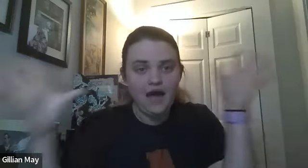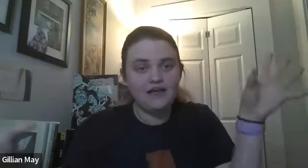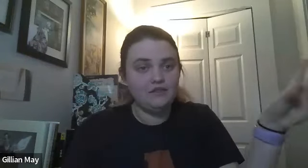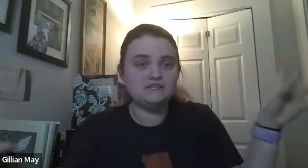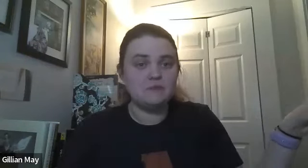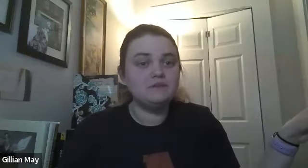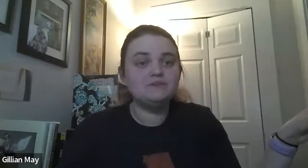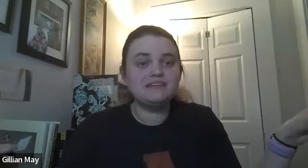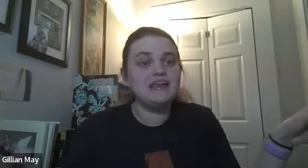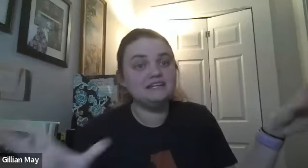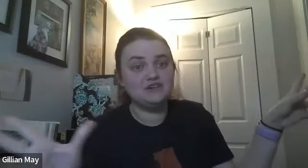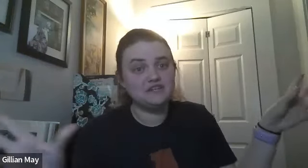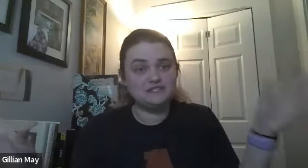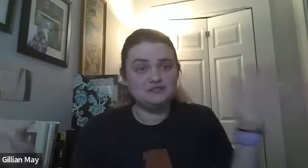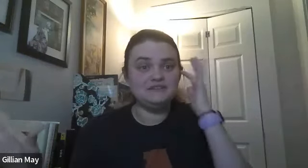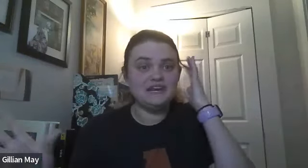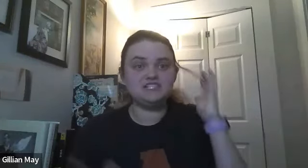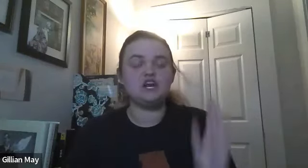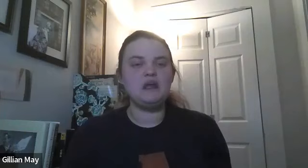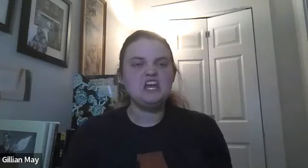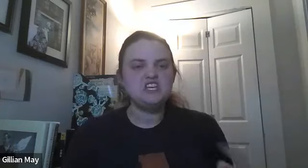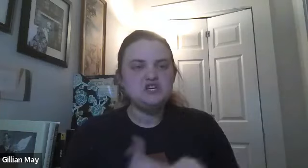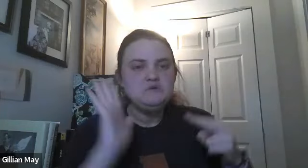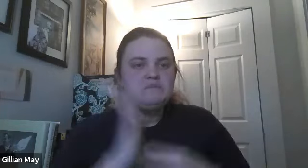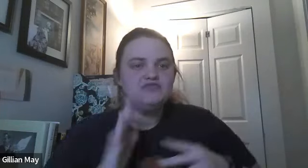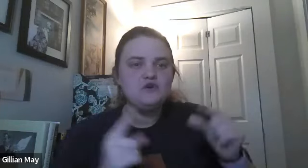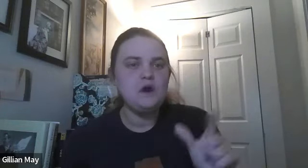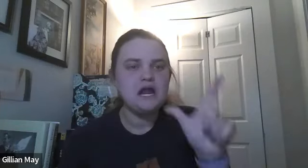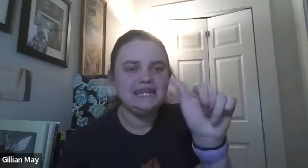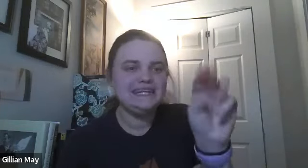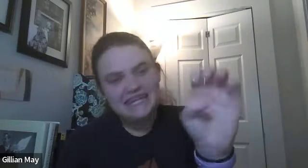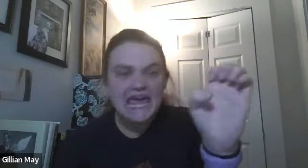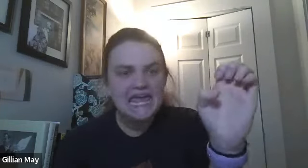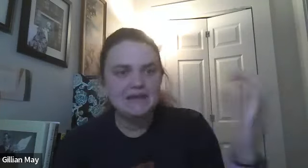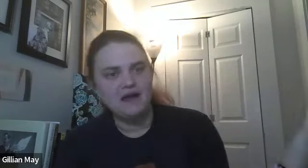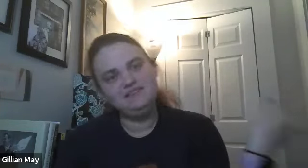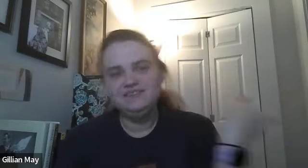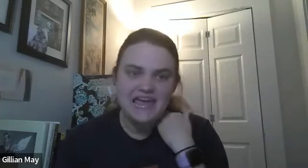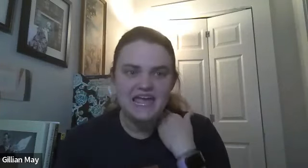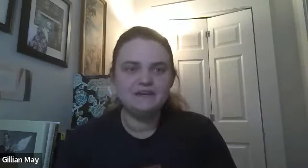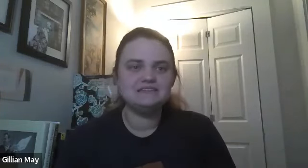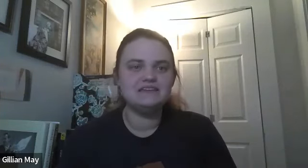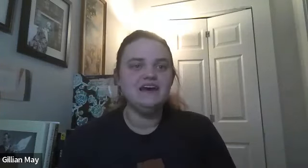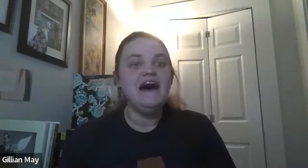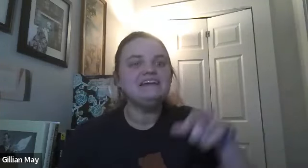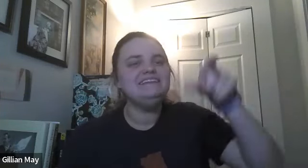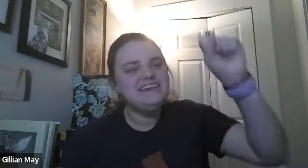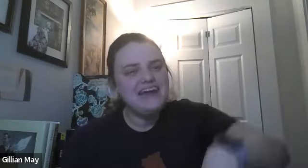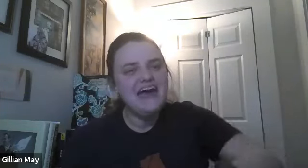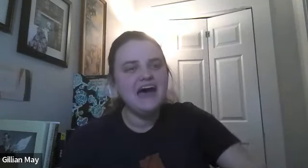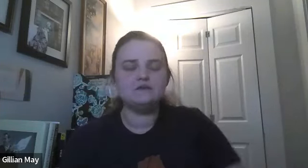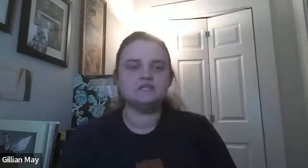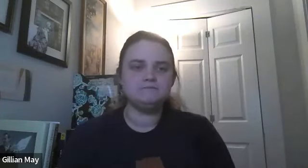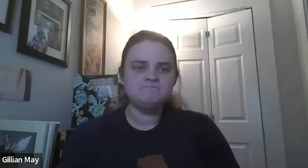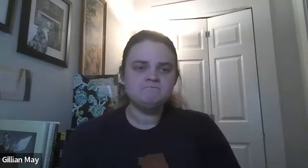I lost my marbles. And I saw that student the next year and I went, you meant the word lame, lame. And he's like, yeah. And I was like,